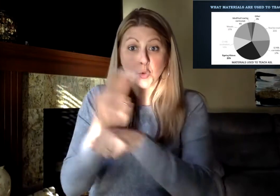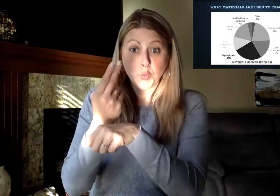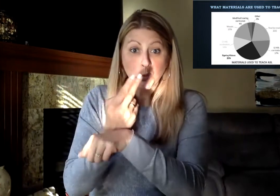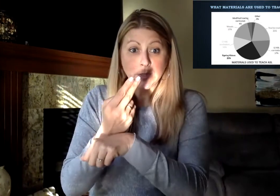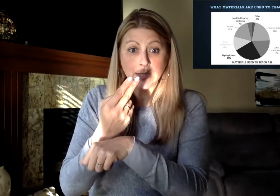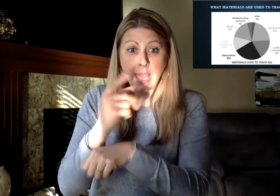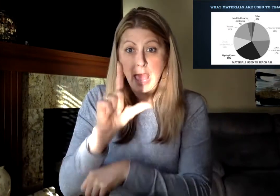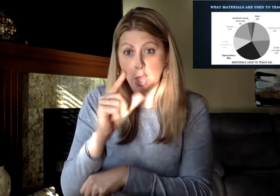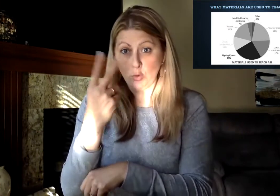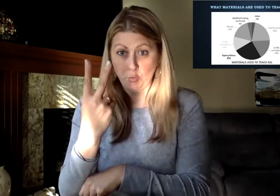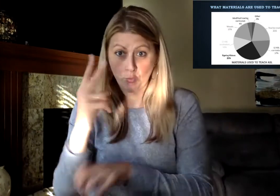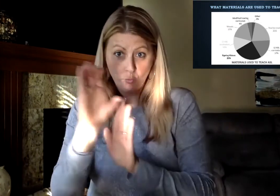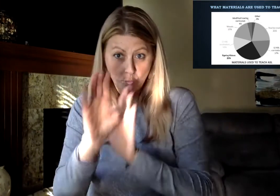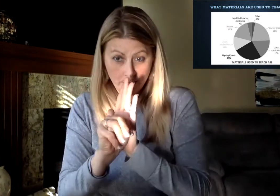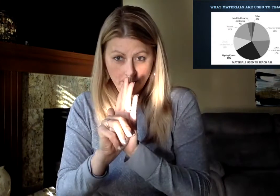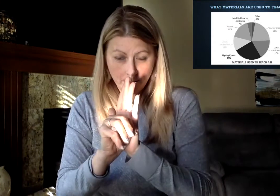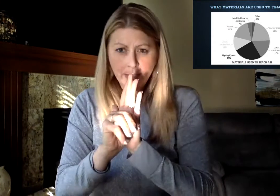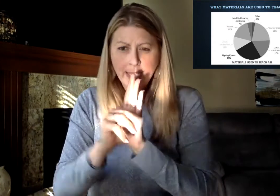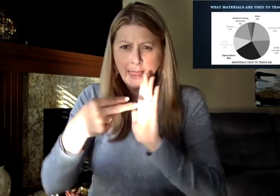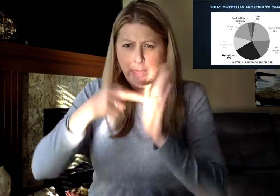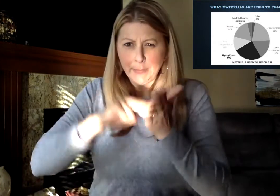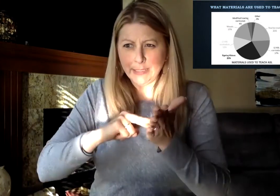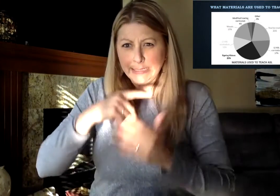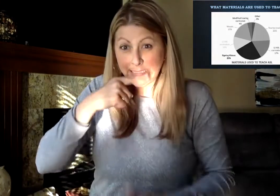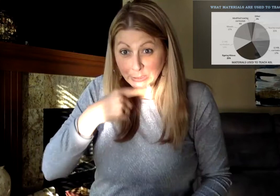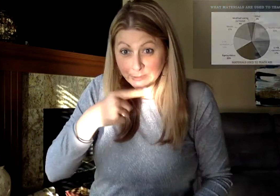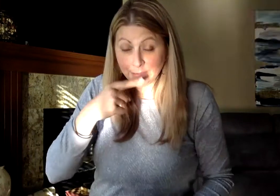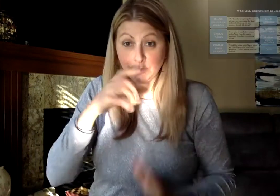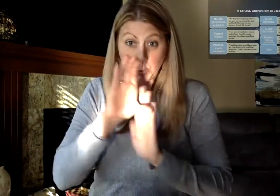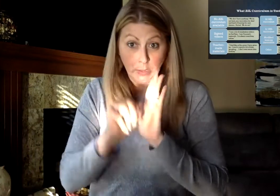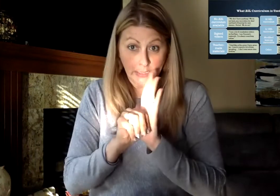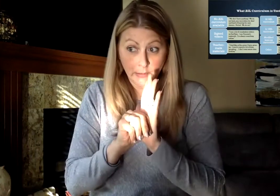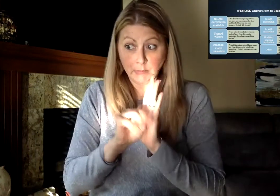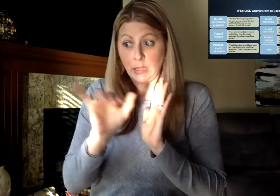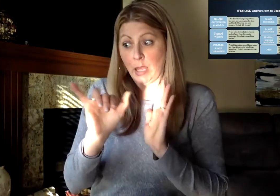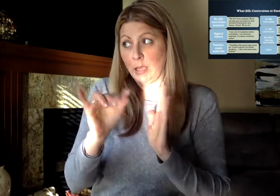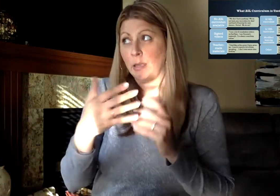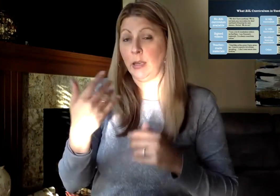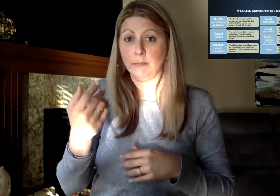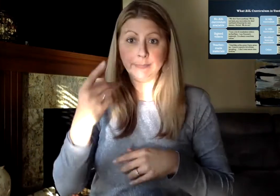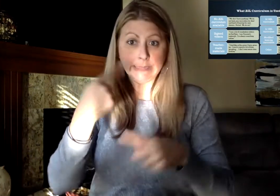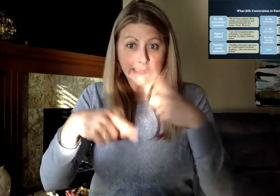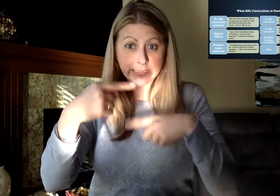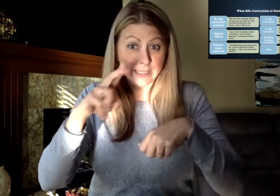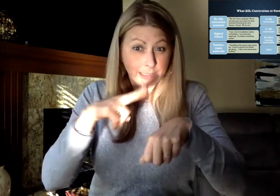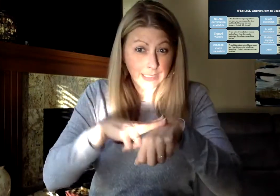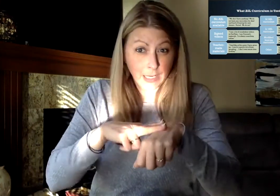17% use L2 curriculum. That means hearing curriculum like